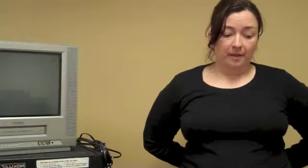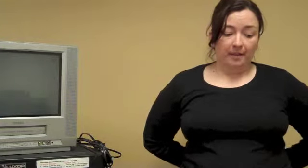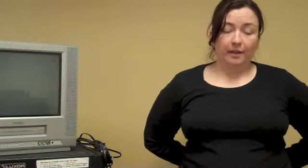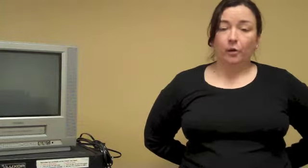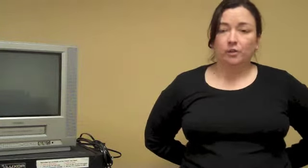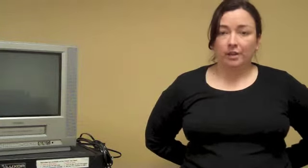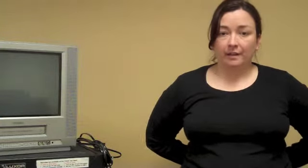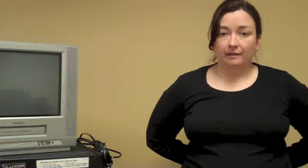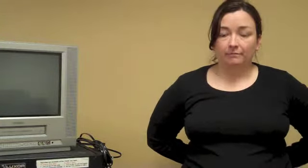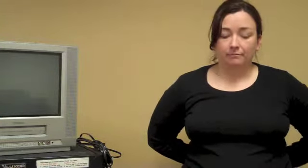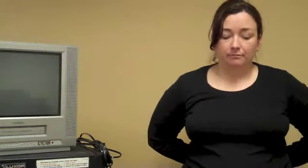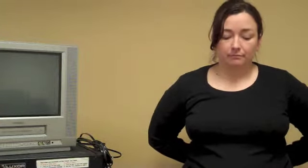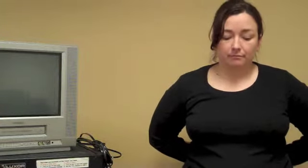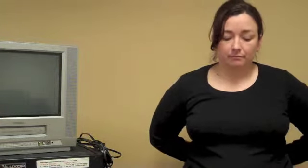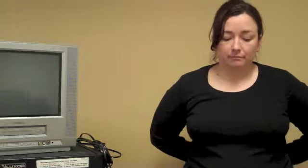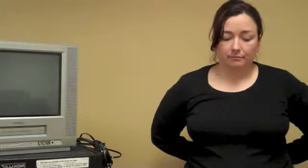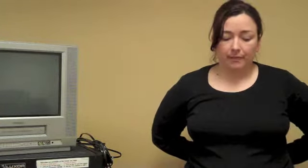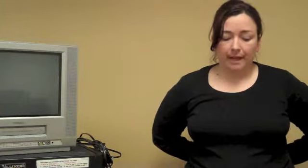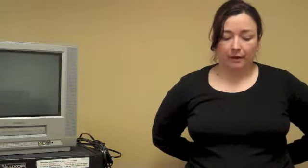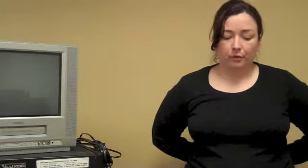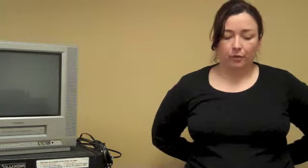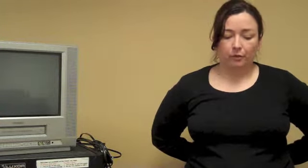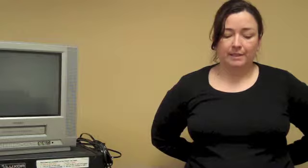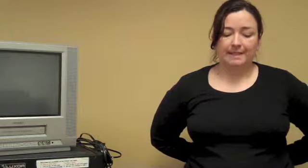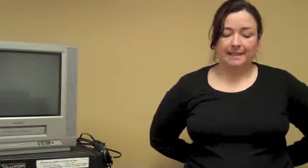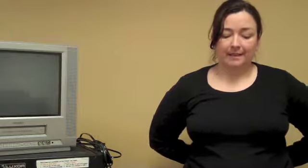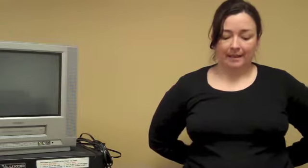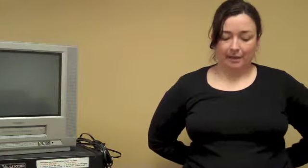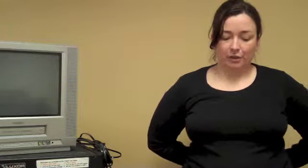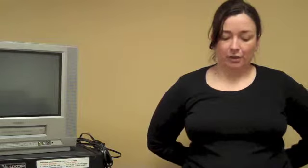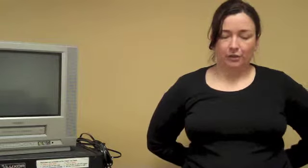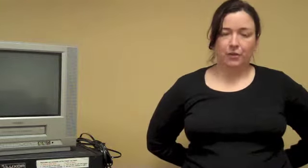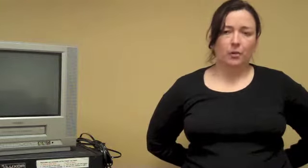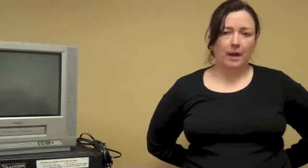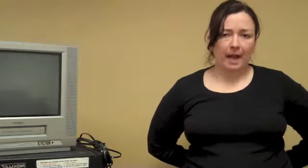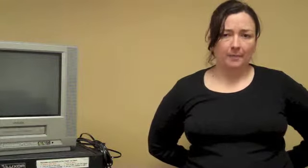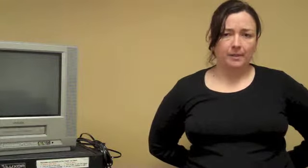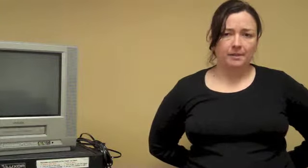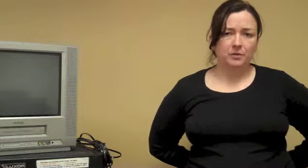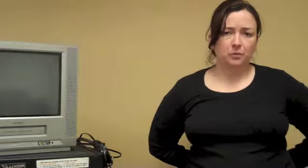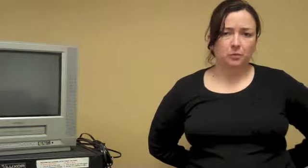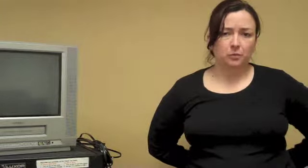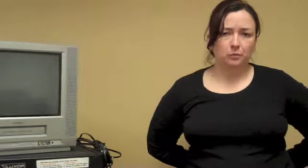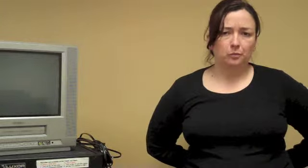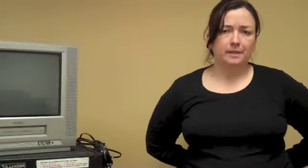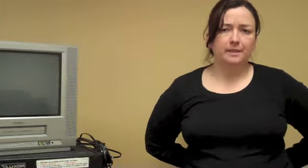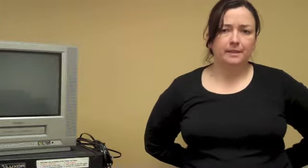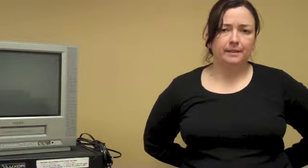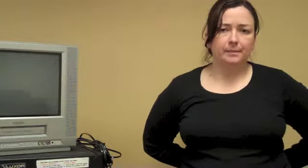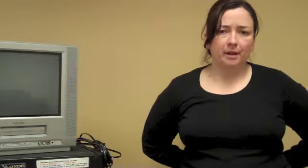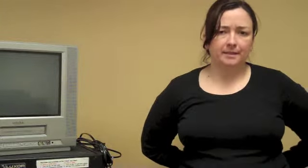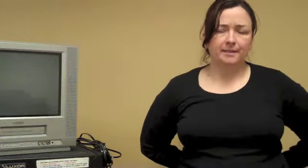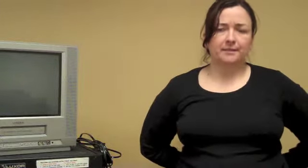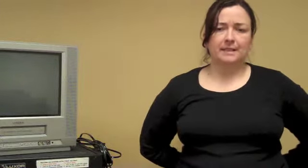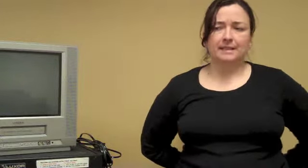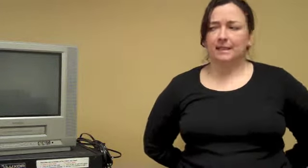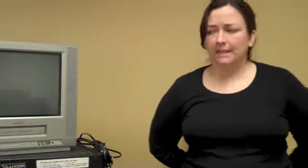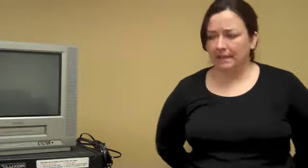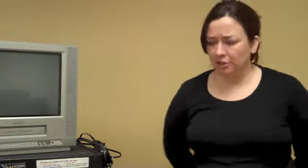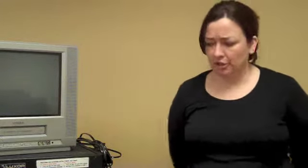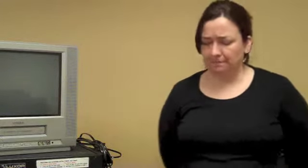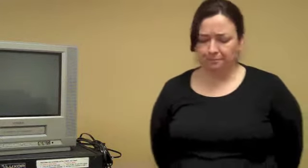evaporation would be the ocean and desalination. So what happens in the process